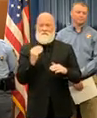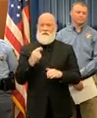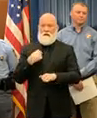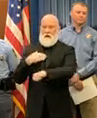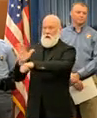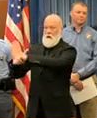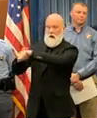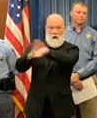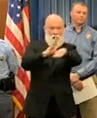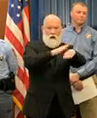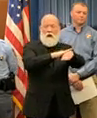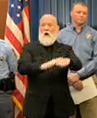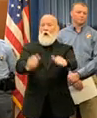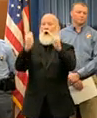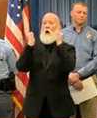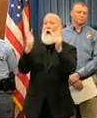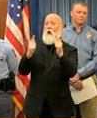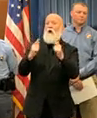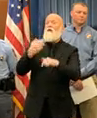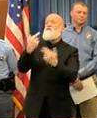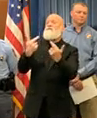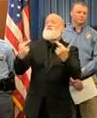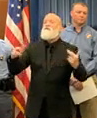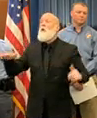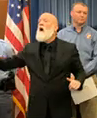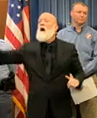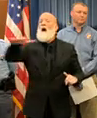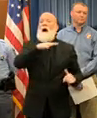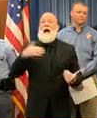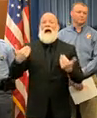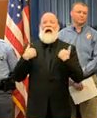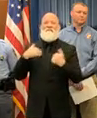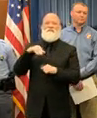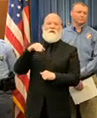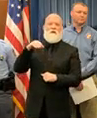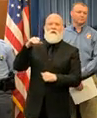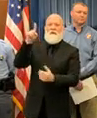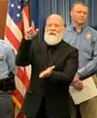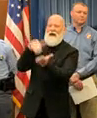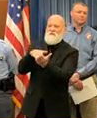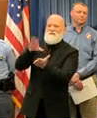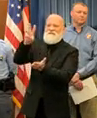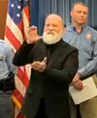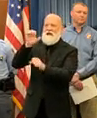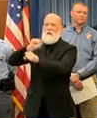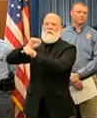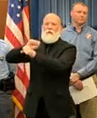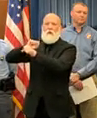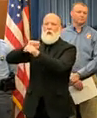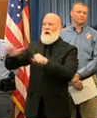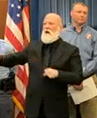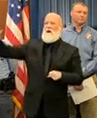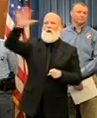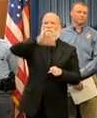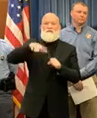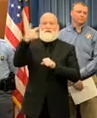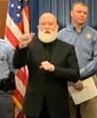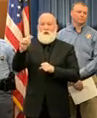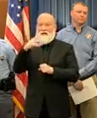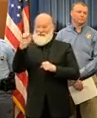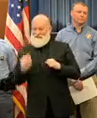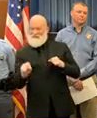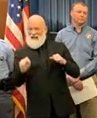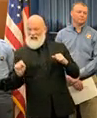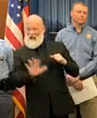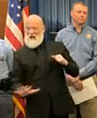Transportation with 1,650 employees from all of Georgia coming up to this sort of I-20,